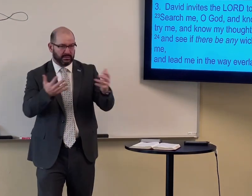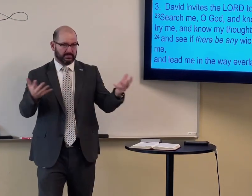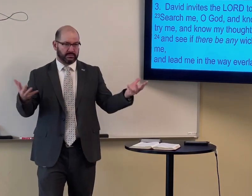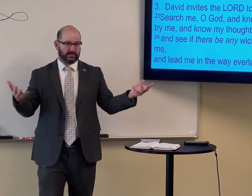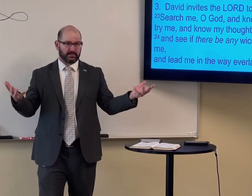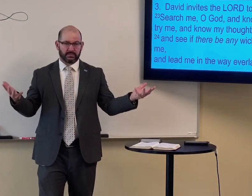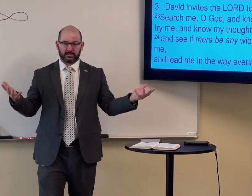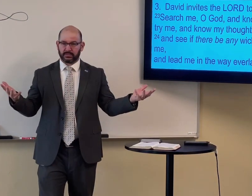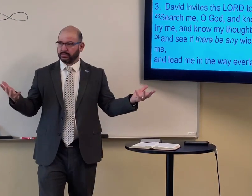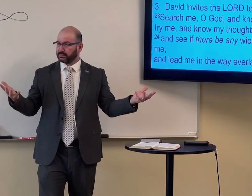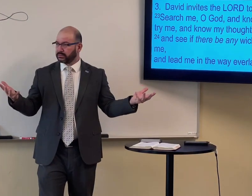help me.